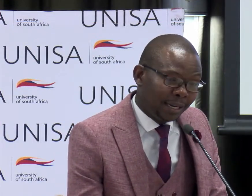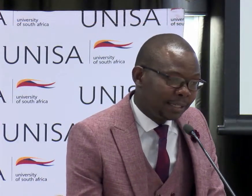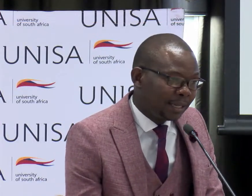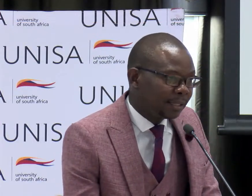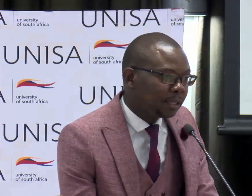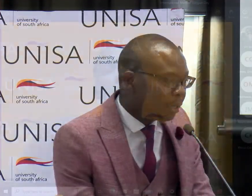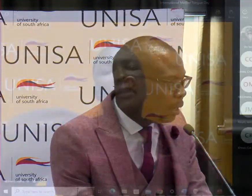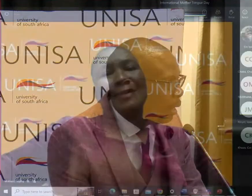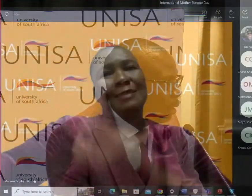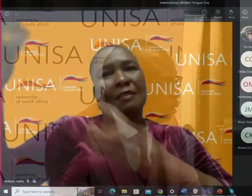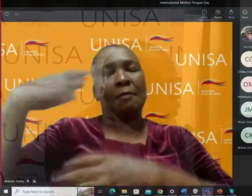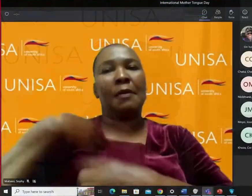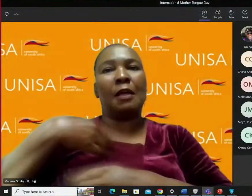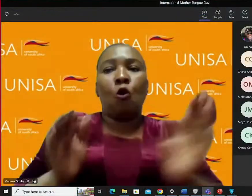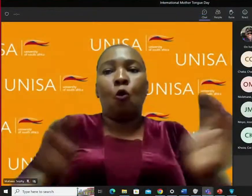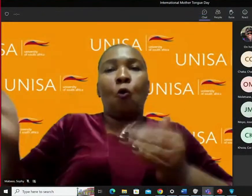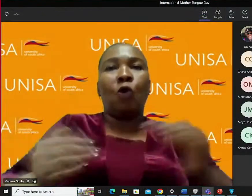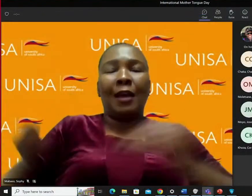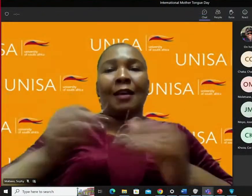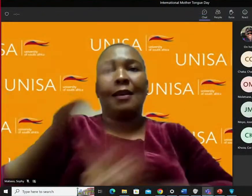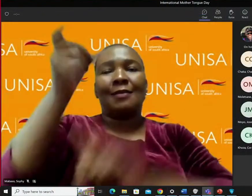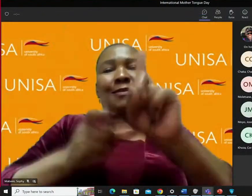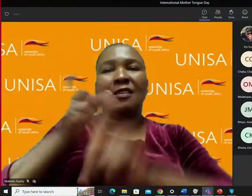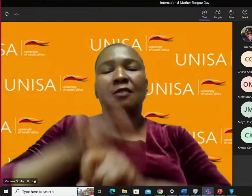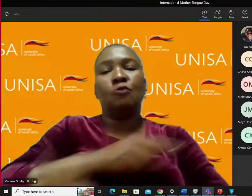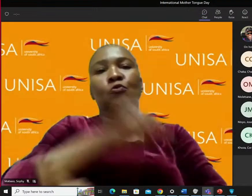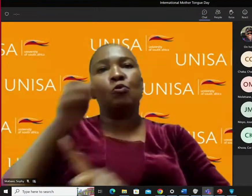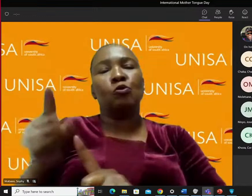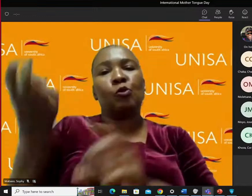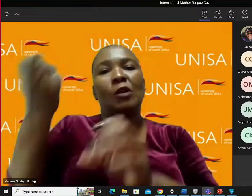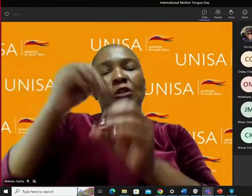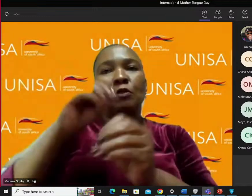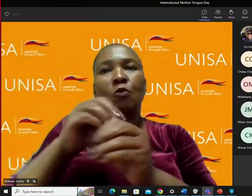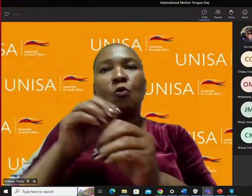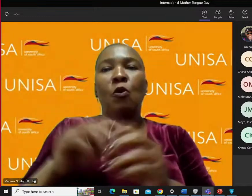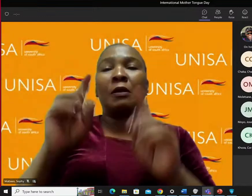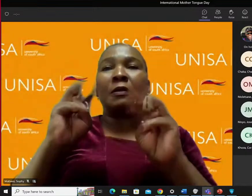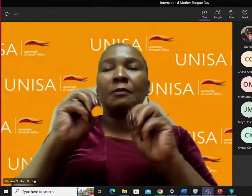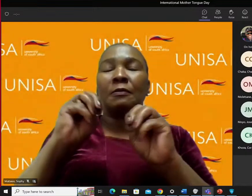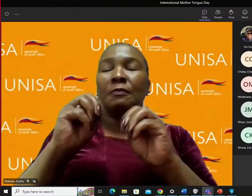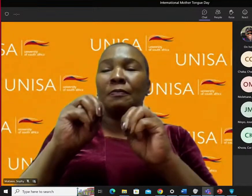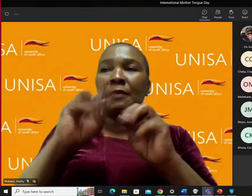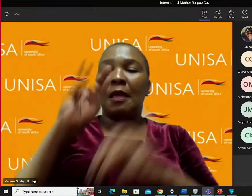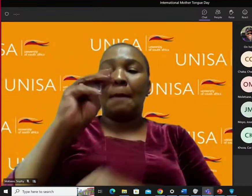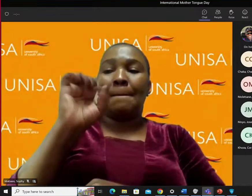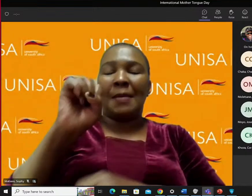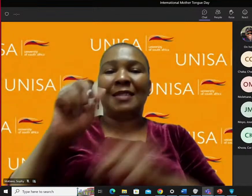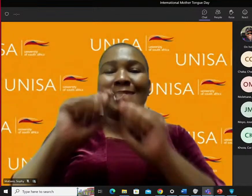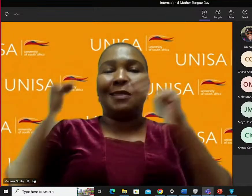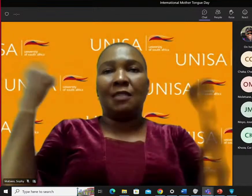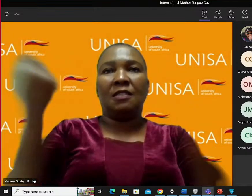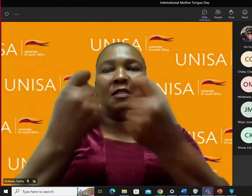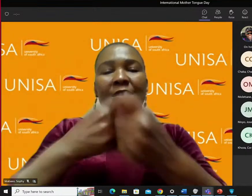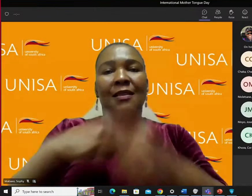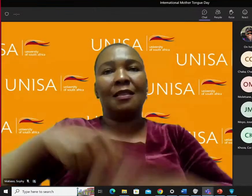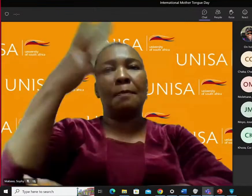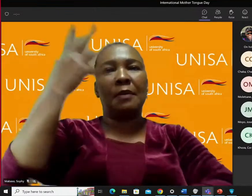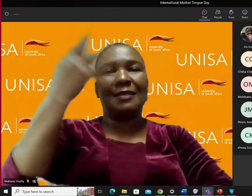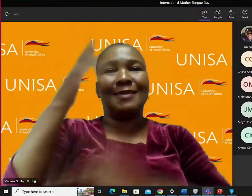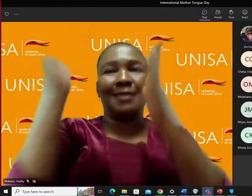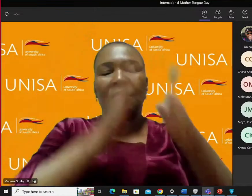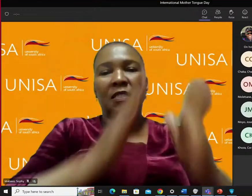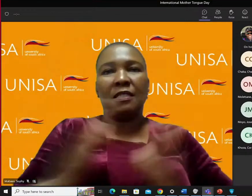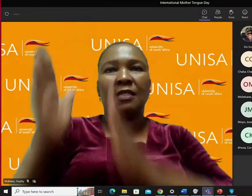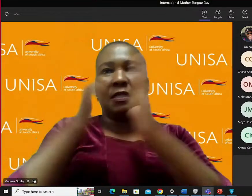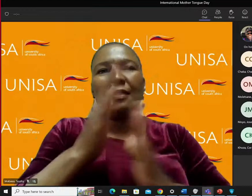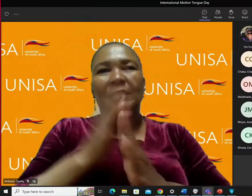the organizers and to those who are also joining on Teams that the presentation slides, as